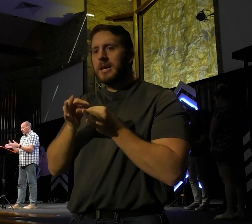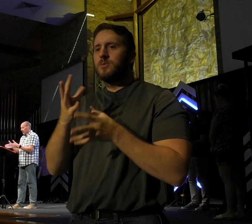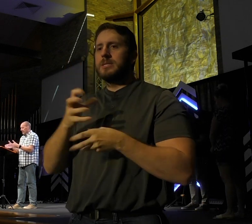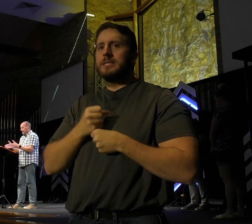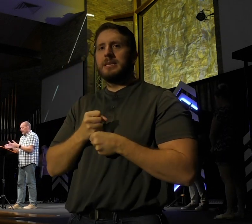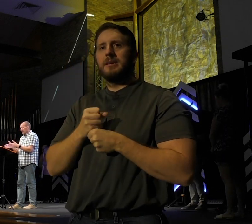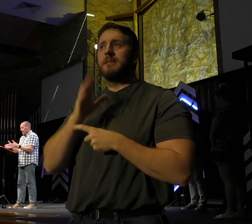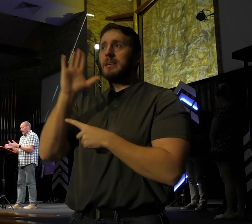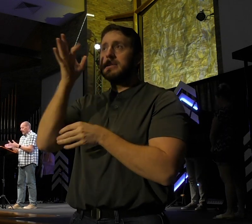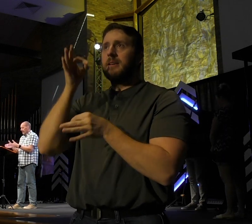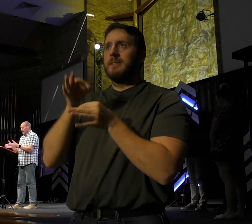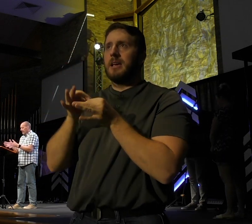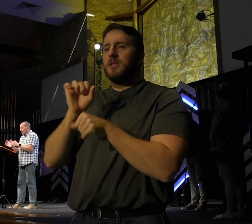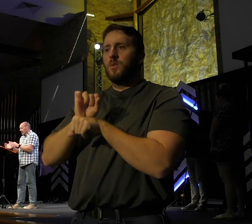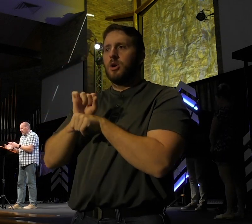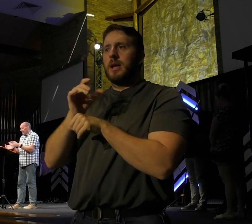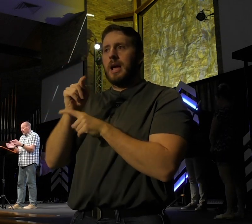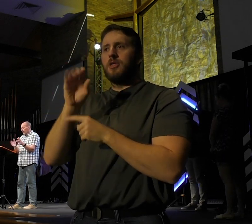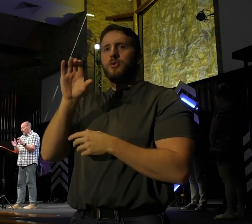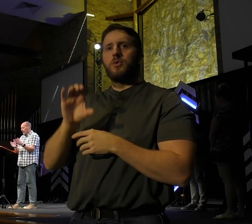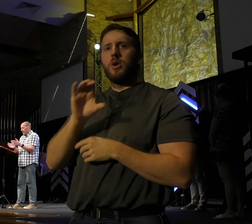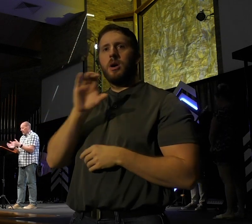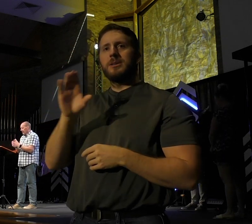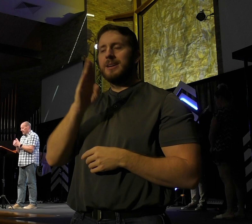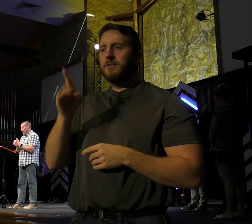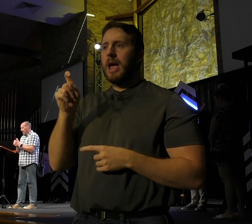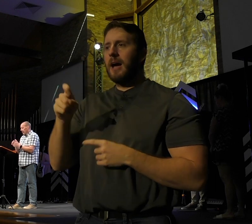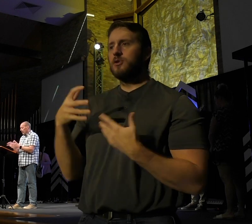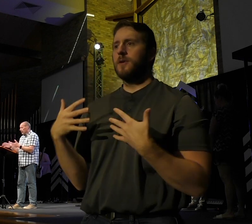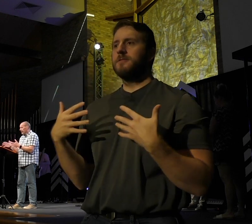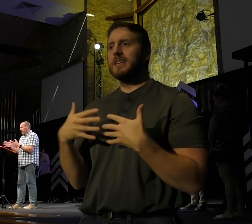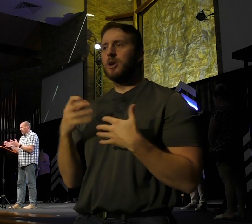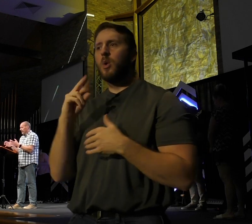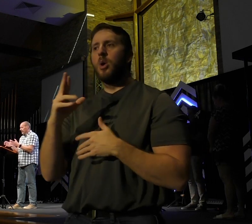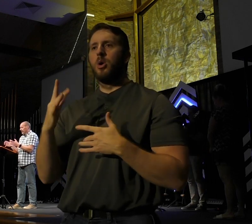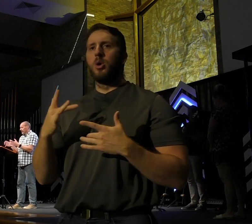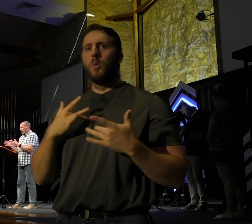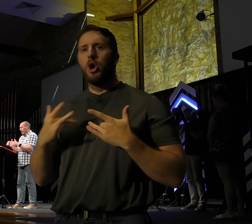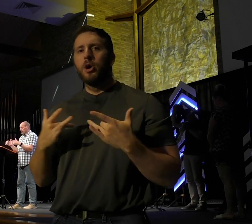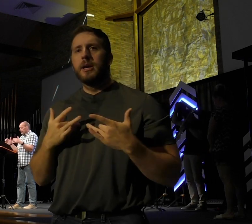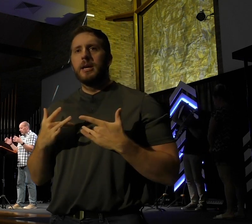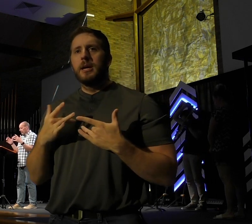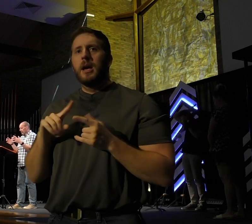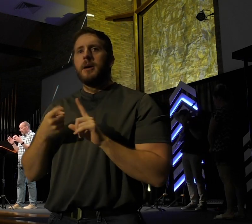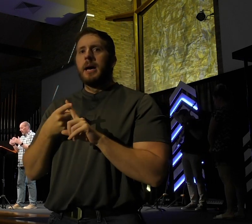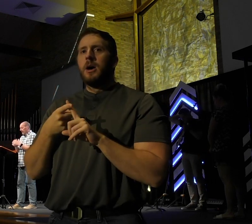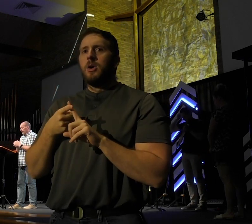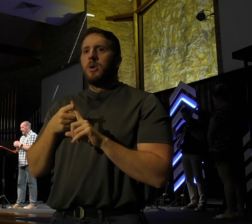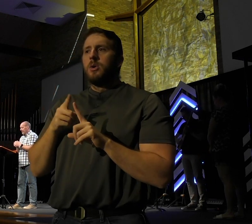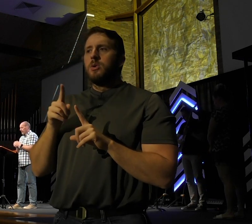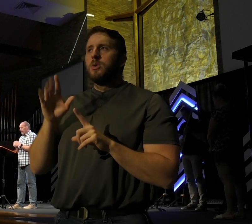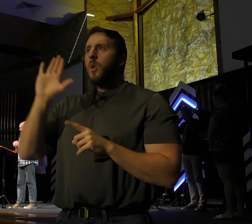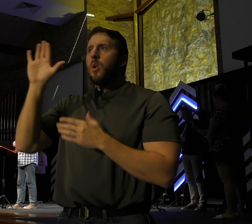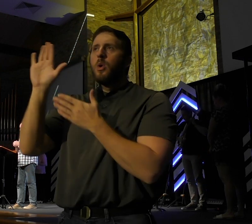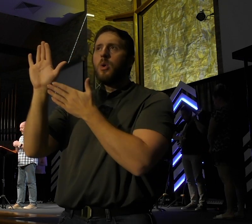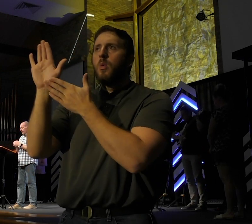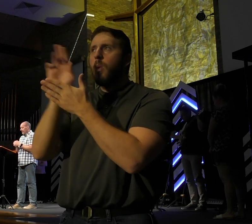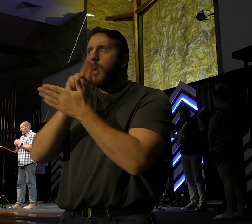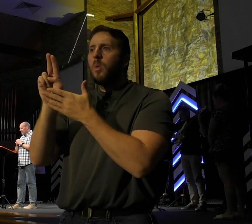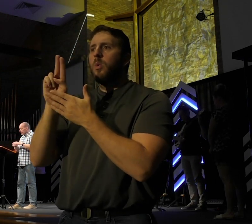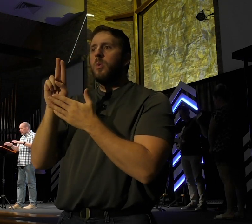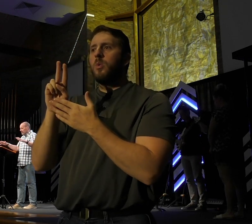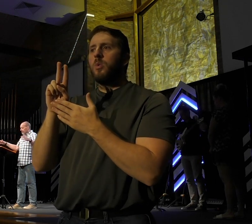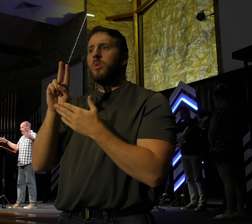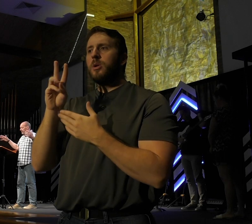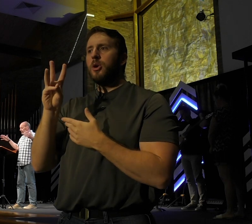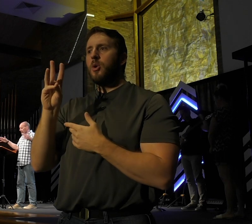work at the cross, that they would never have to fear or worry about your holy wrath,